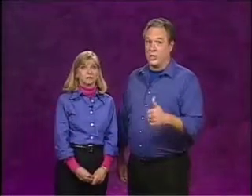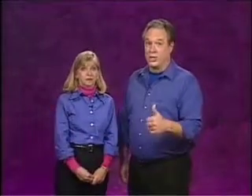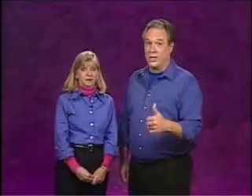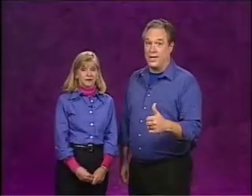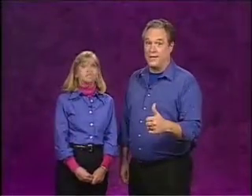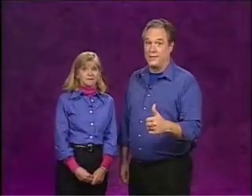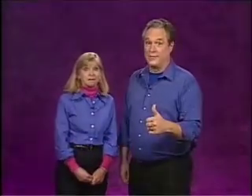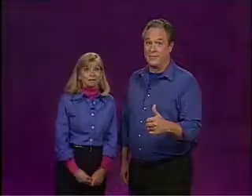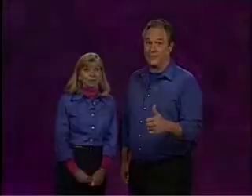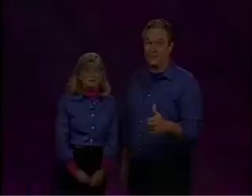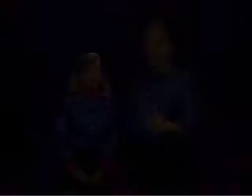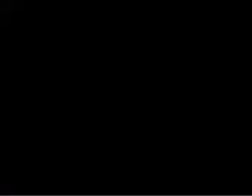Good luck!